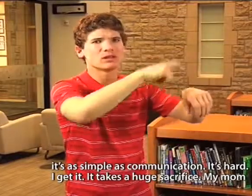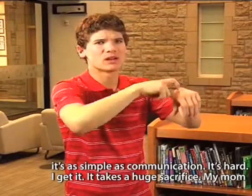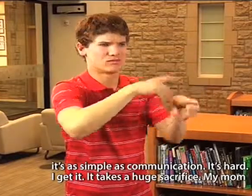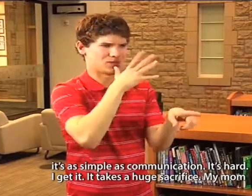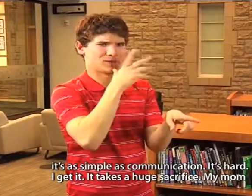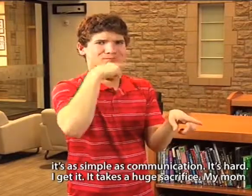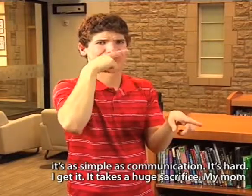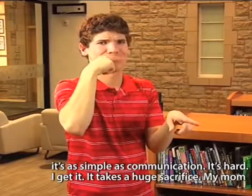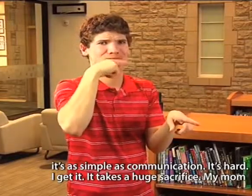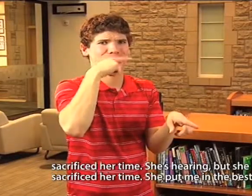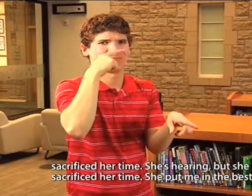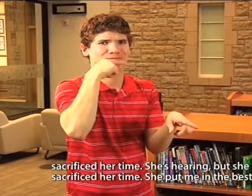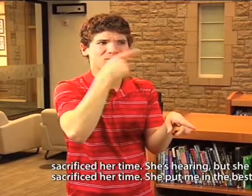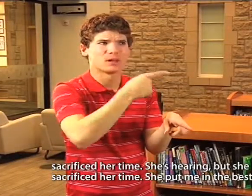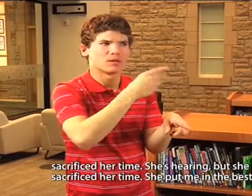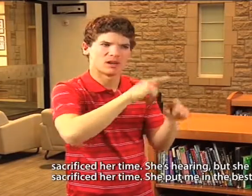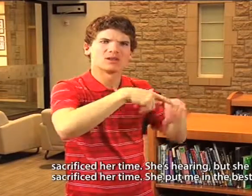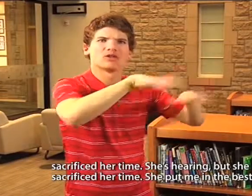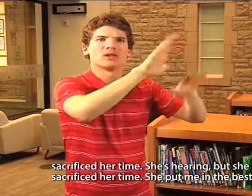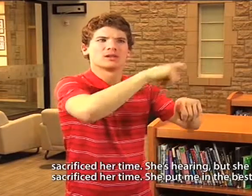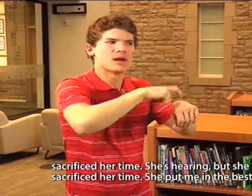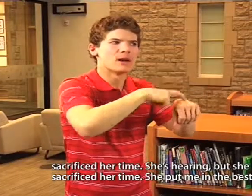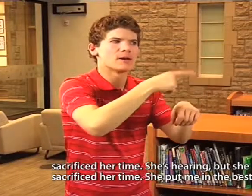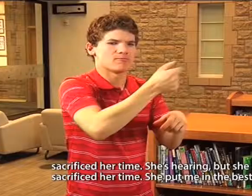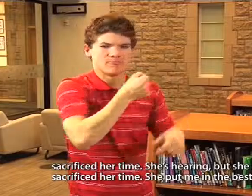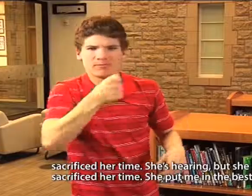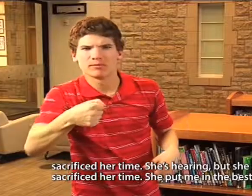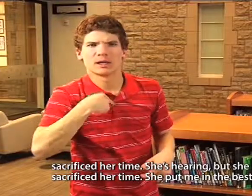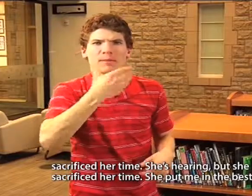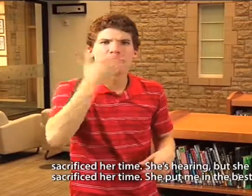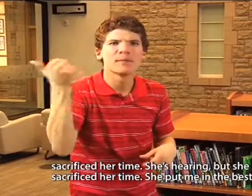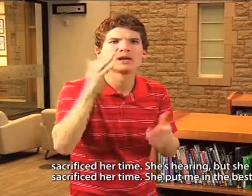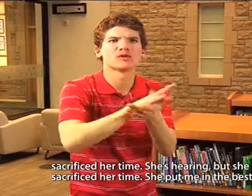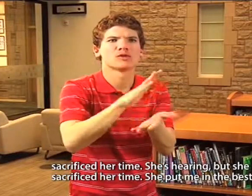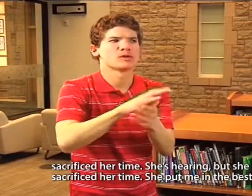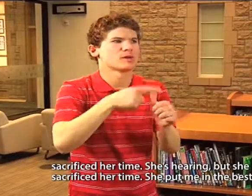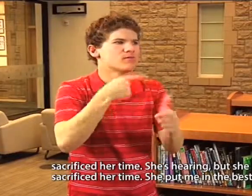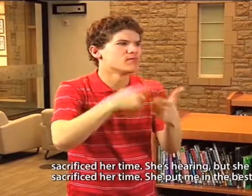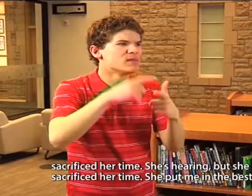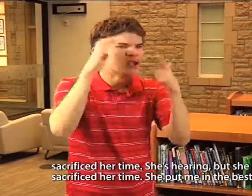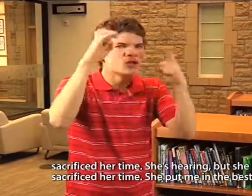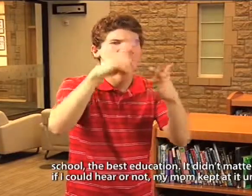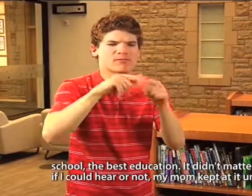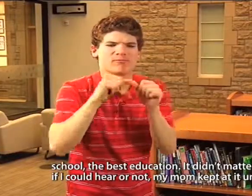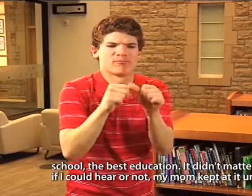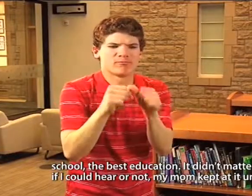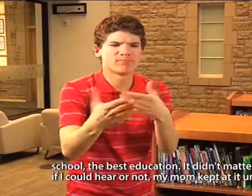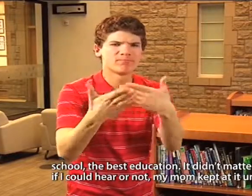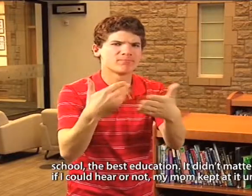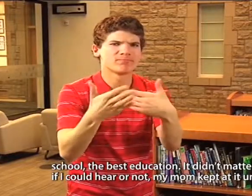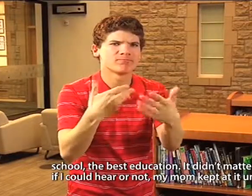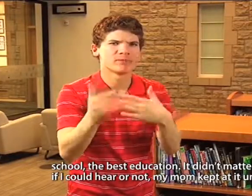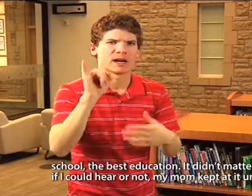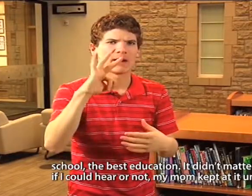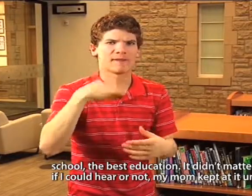sacrifice. My mom sacrificed her time. She's hearing, but she sacrificed her time. She put me in the best school, best